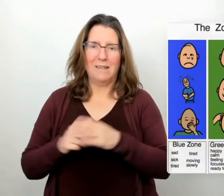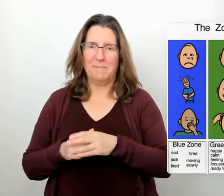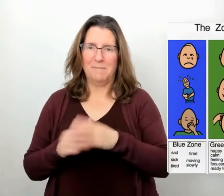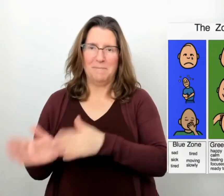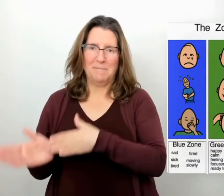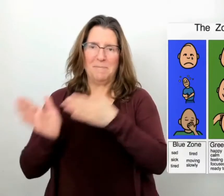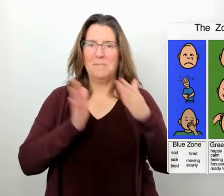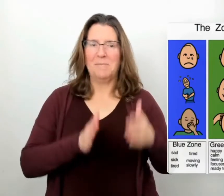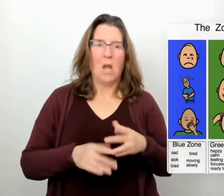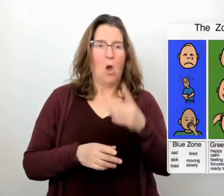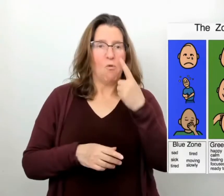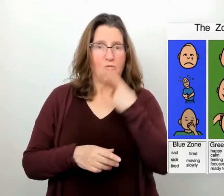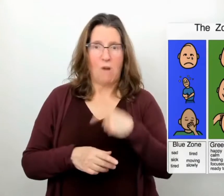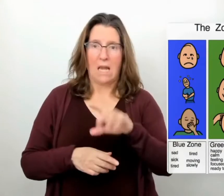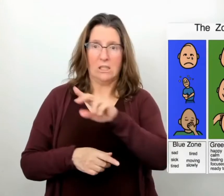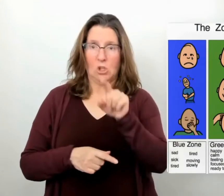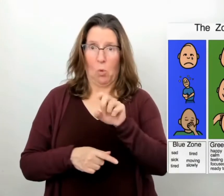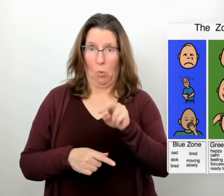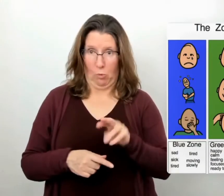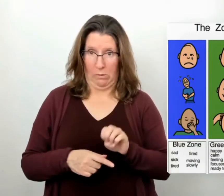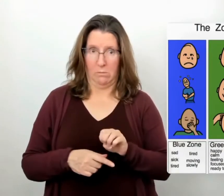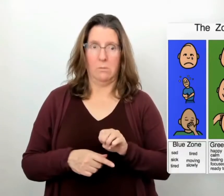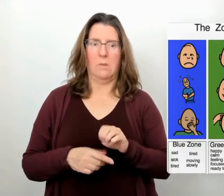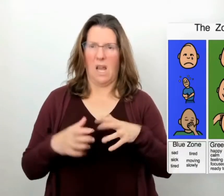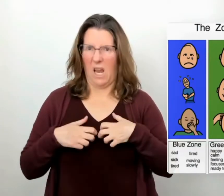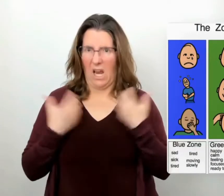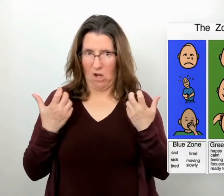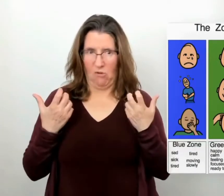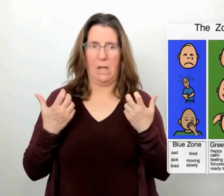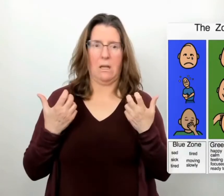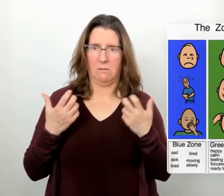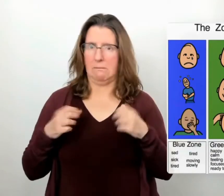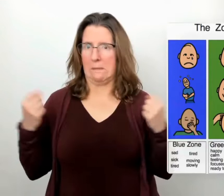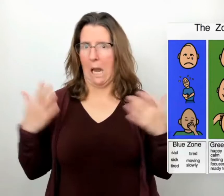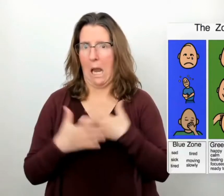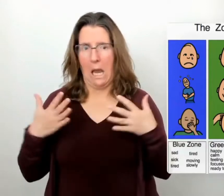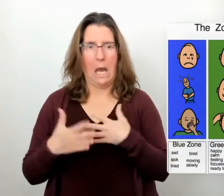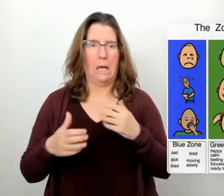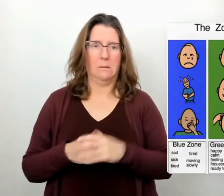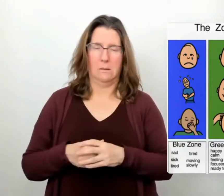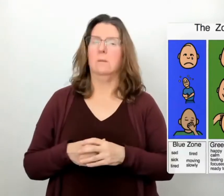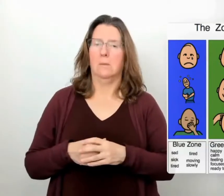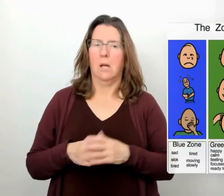on. The red zone represents feelings of anger, fear, etc.